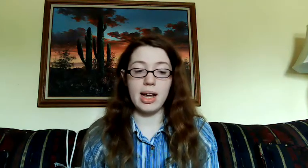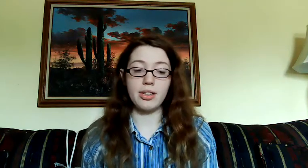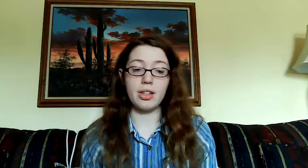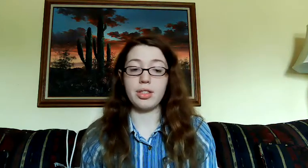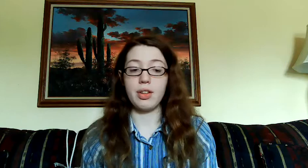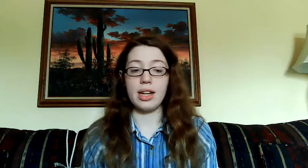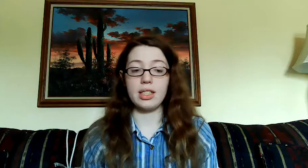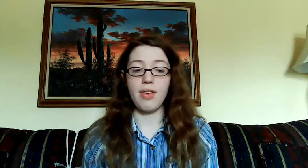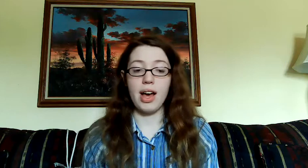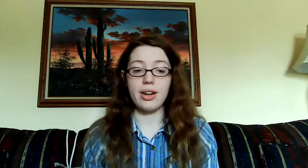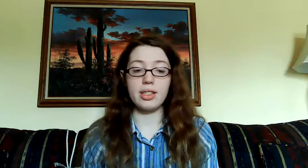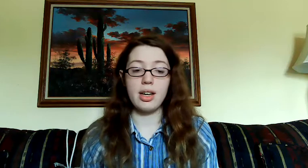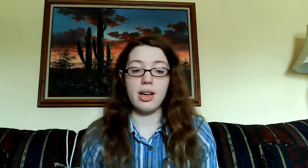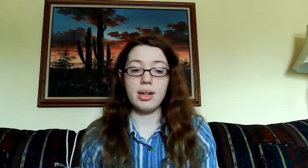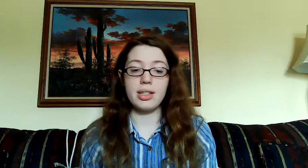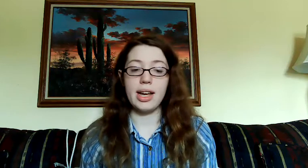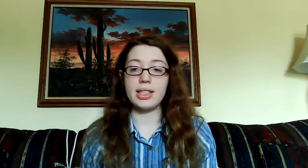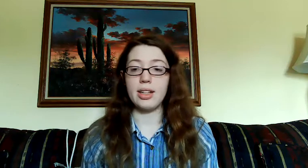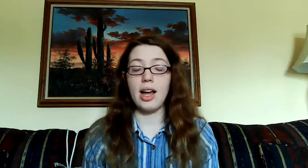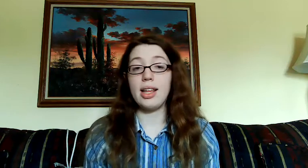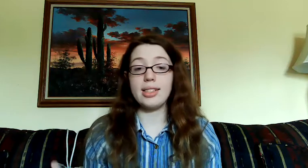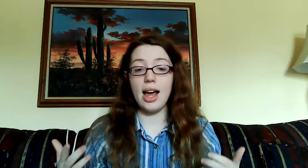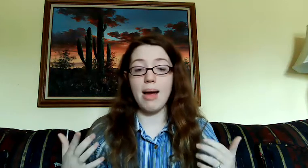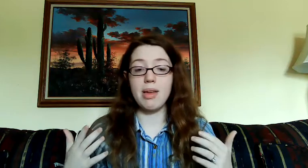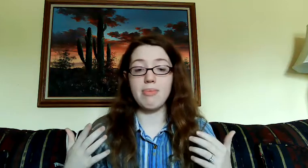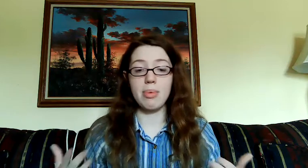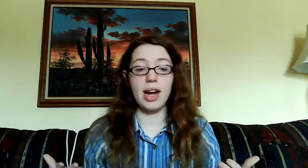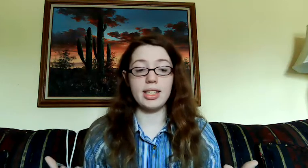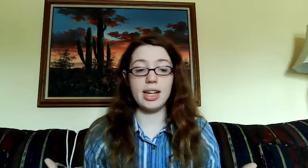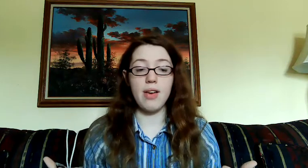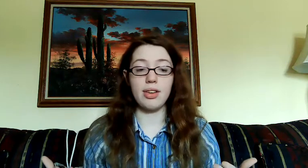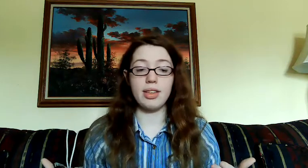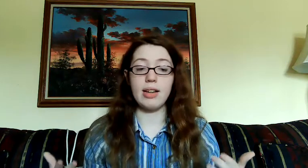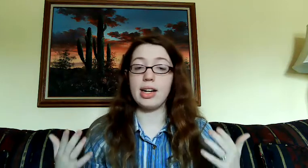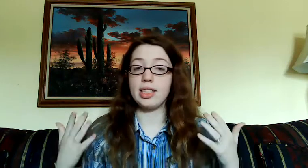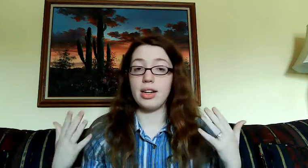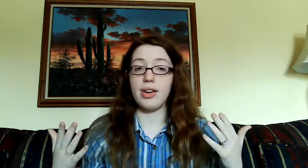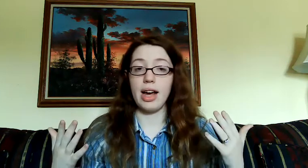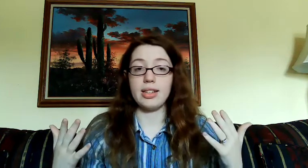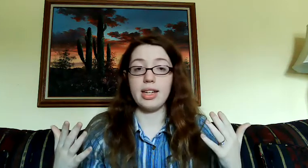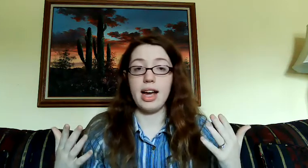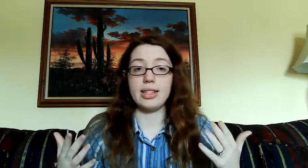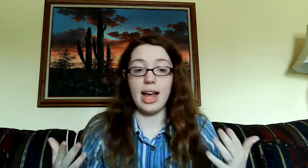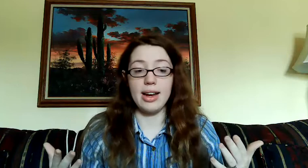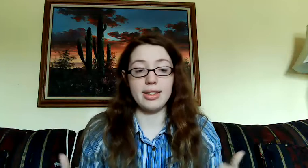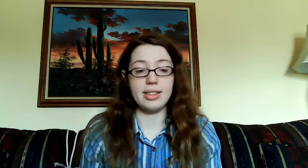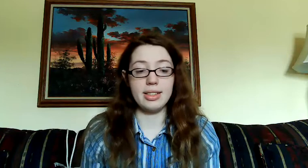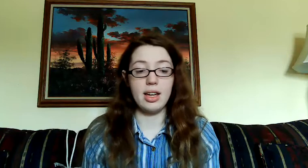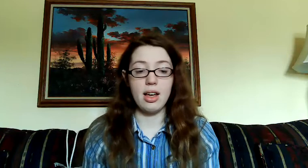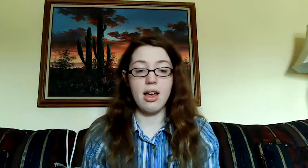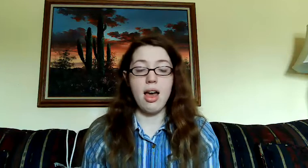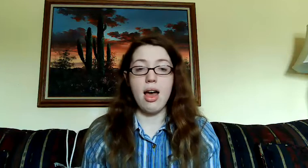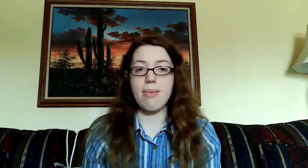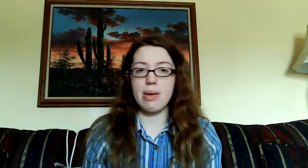use of classifiers. It takes a lot less time than memorizing everything while still not knowing how to sign a sentence. I mean, people learn how